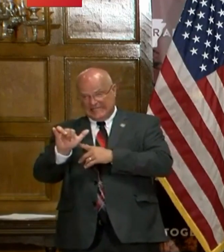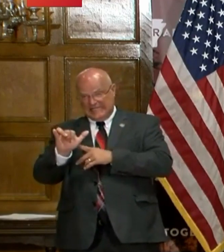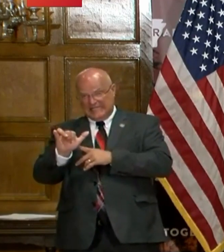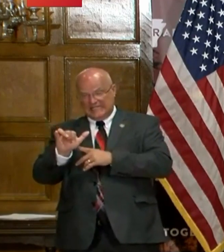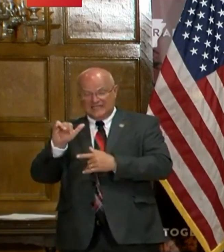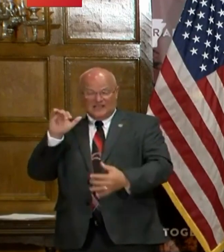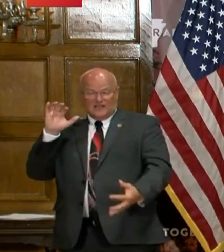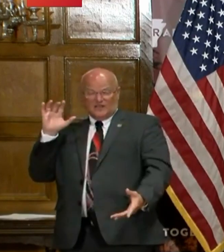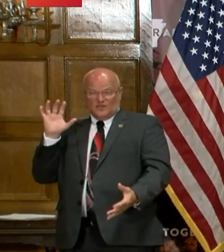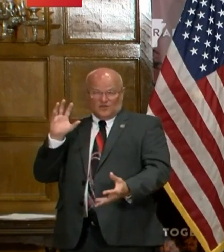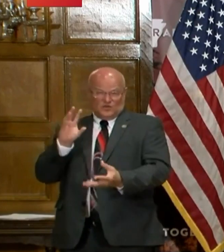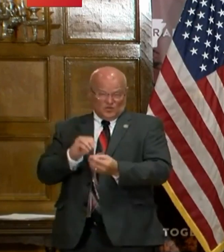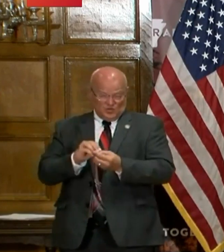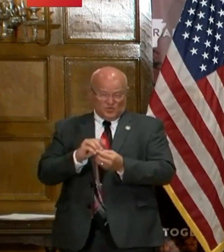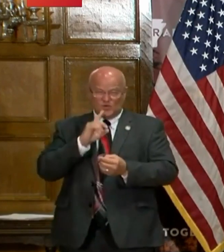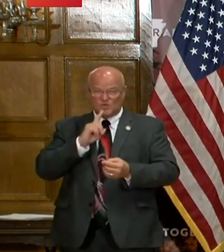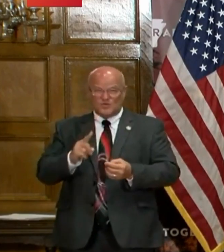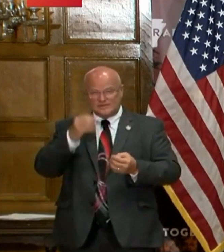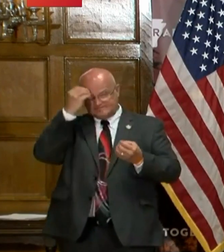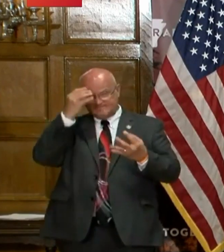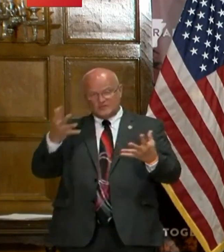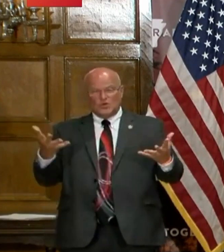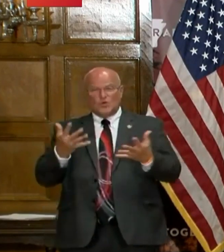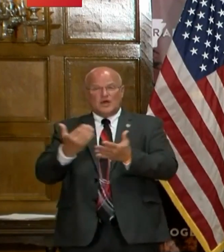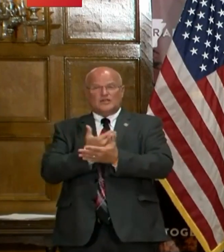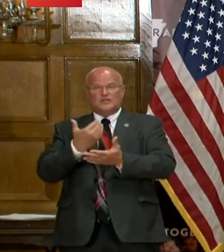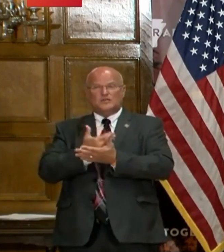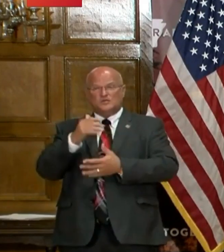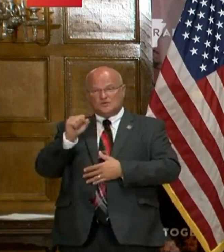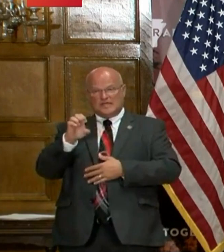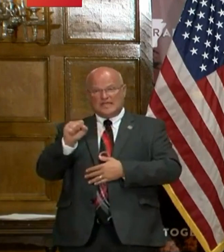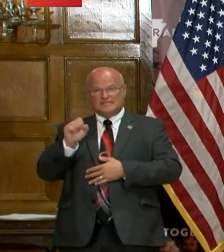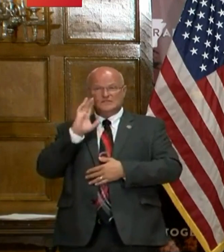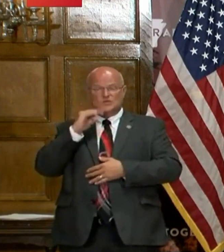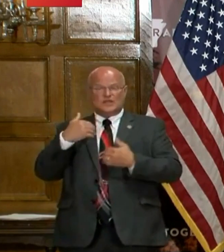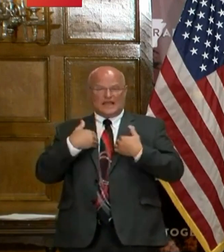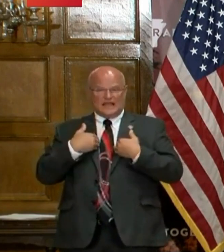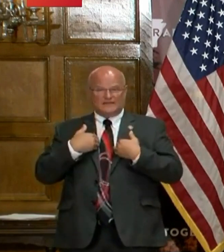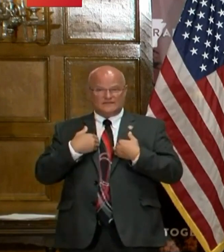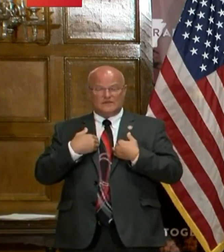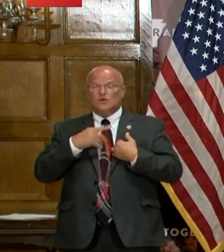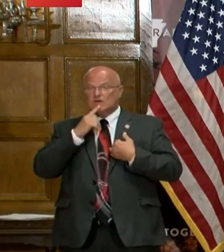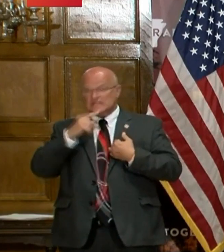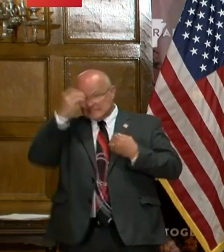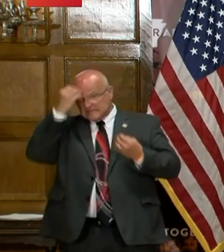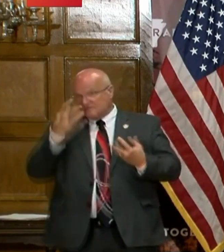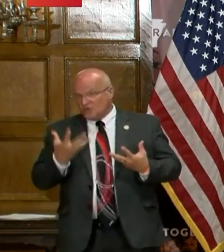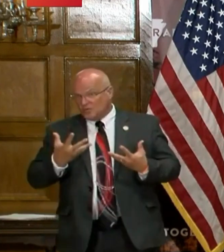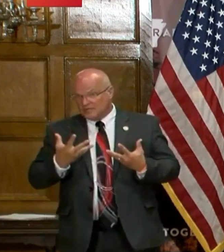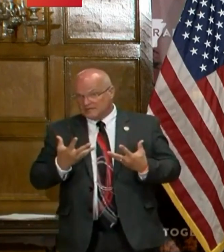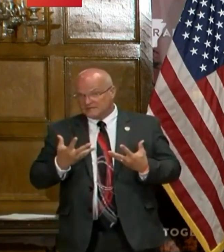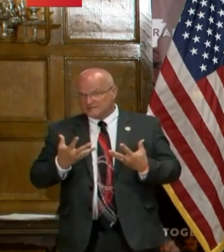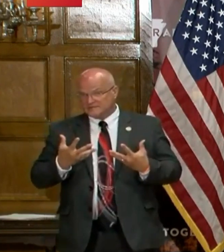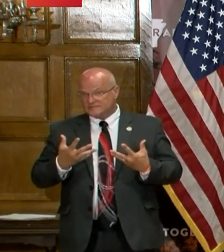The cumulative cases just really tells you what new cases that you're having, which is informative.